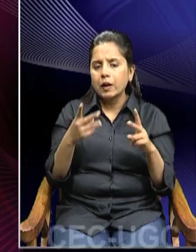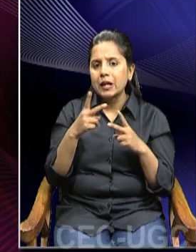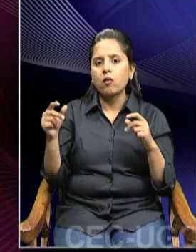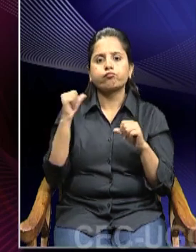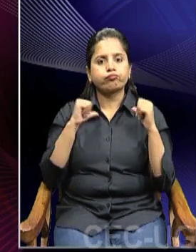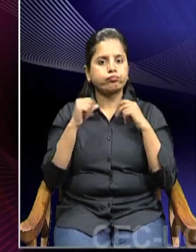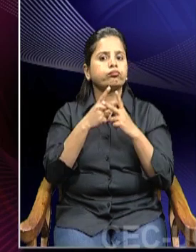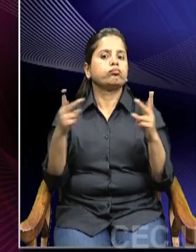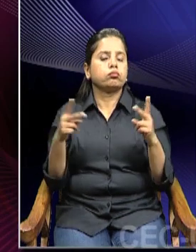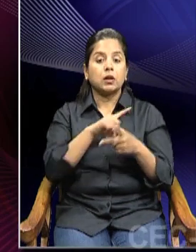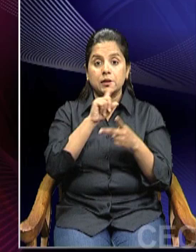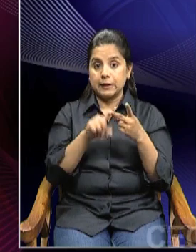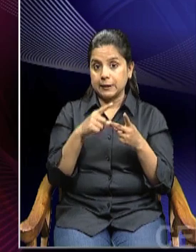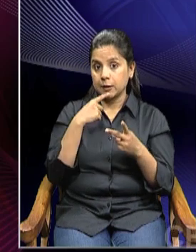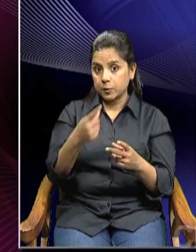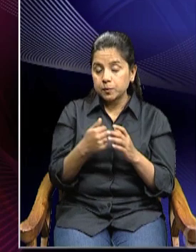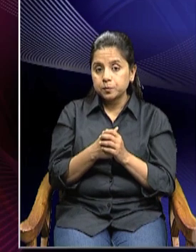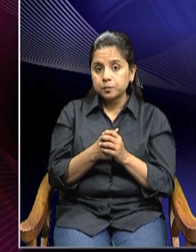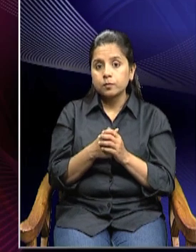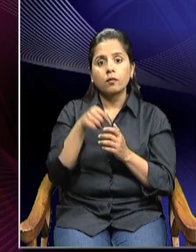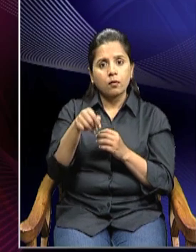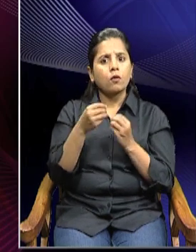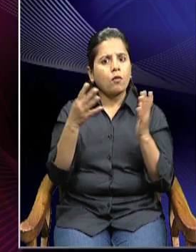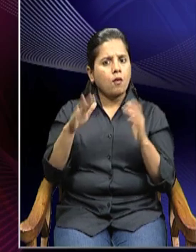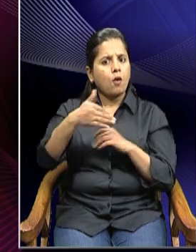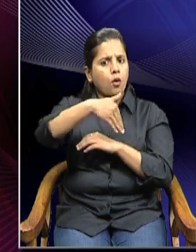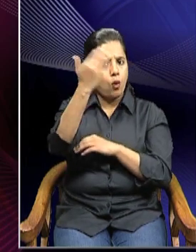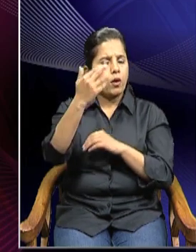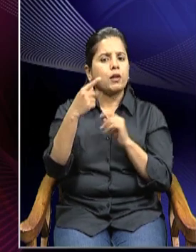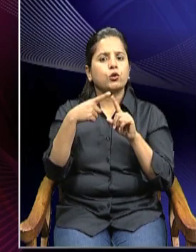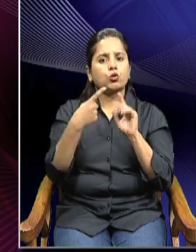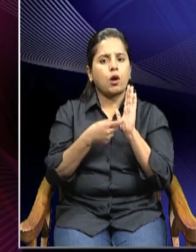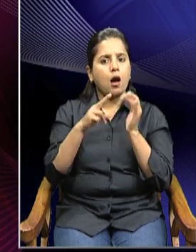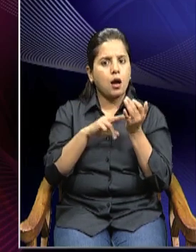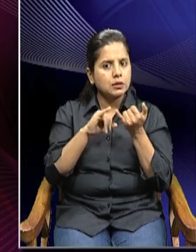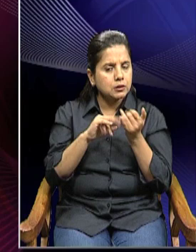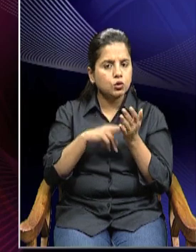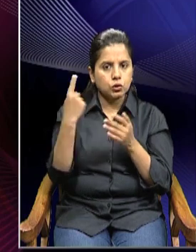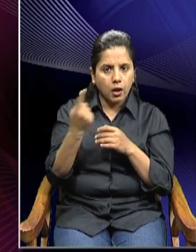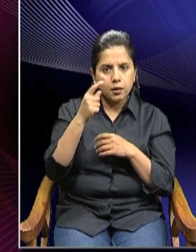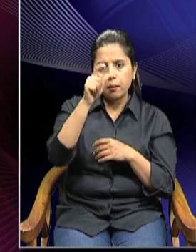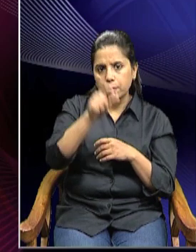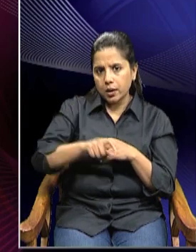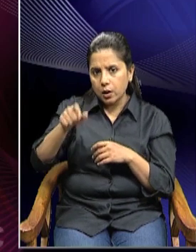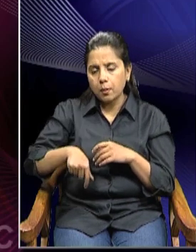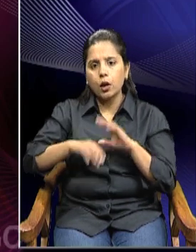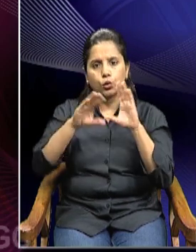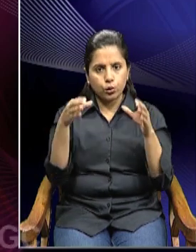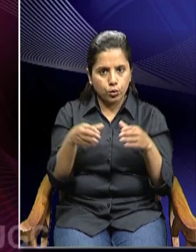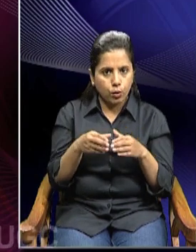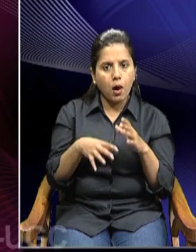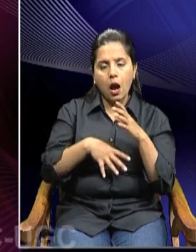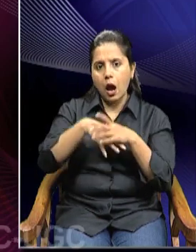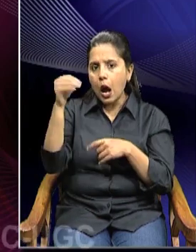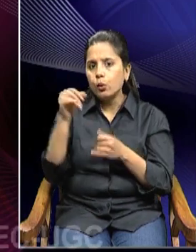actors. Secondly, there are host of transnational relations between individuals and groups outside